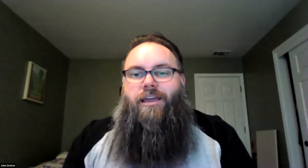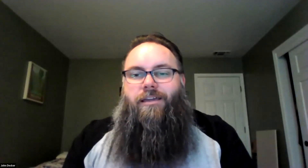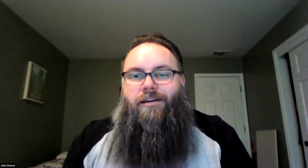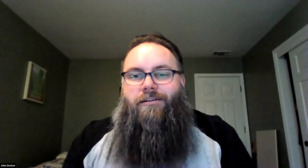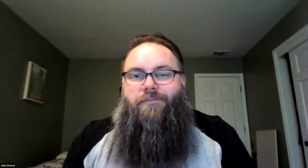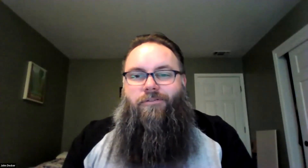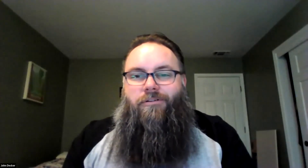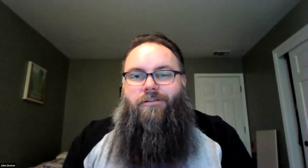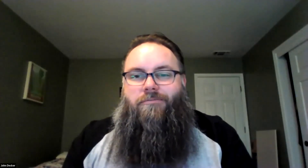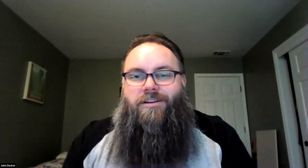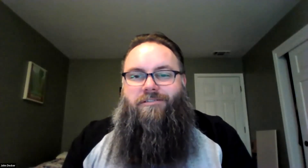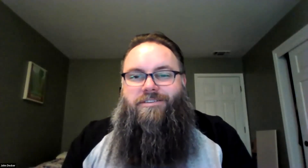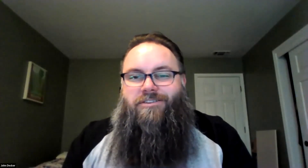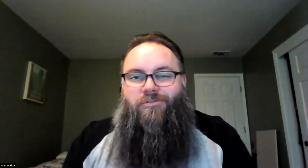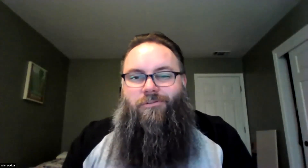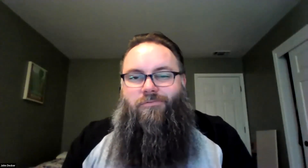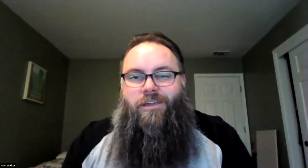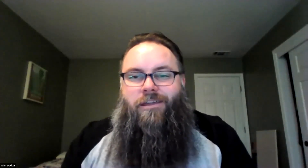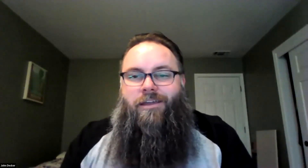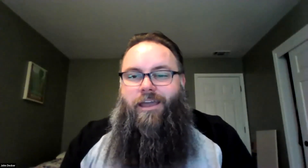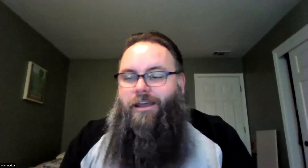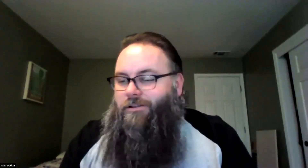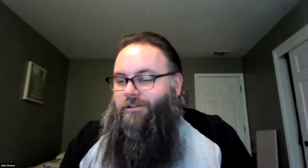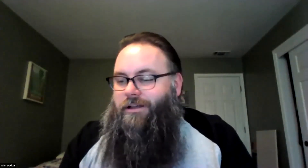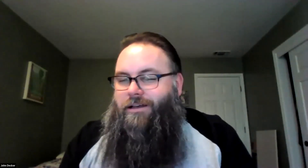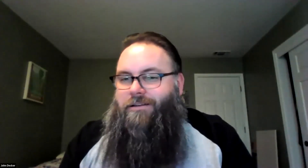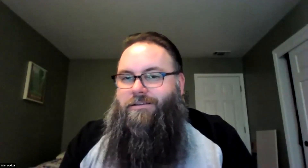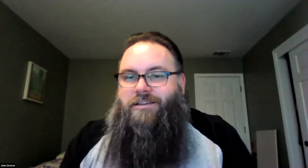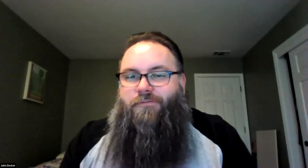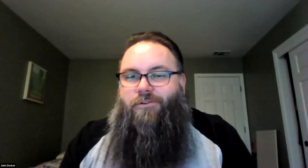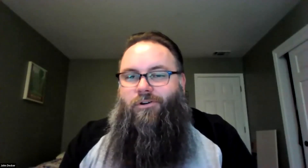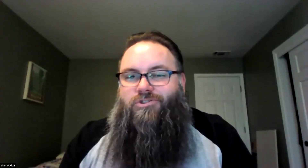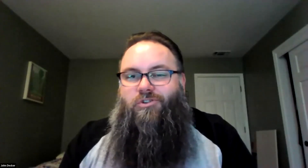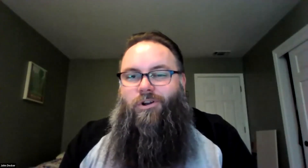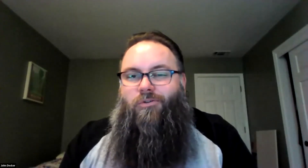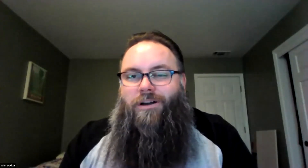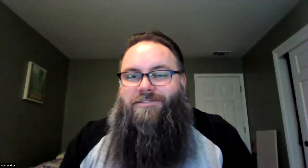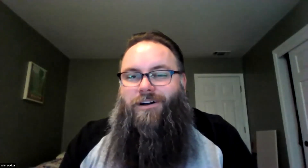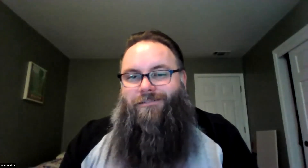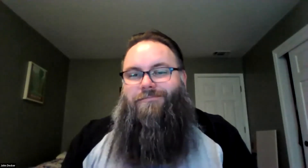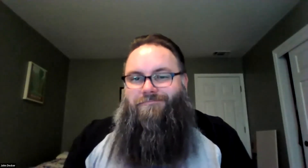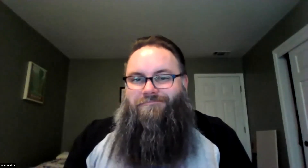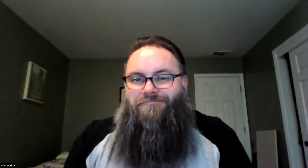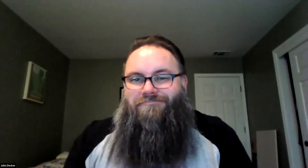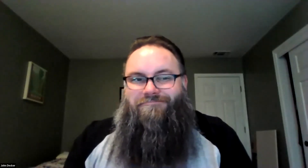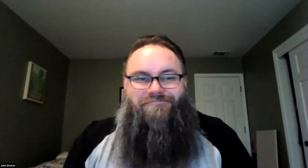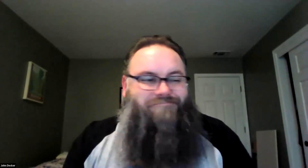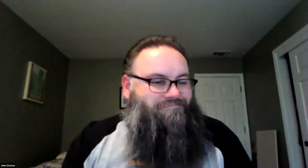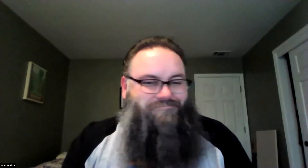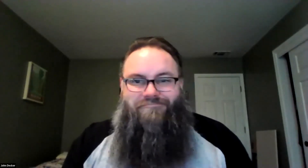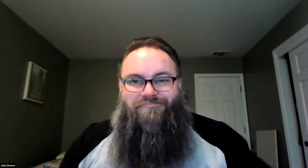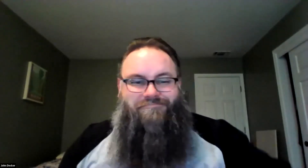word of the day for community services here, the word of the week, and a little Deaf Culture 101 as well.